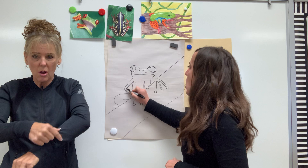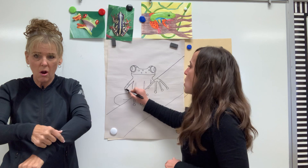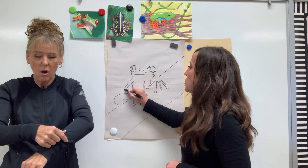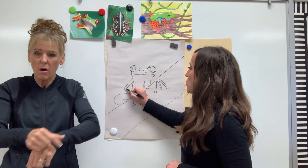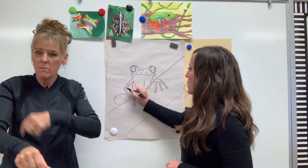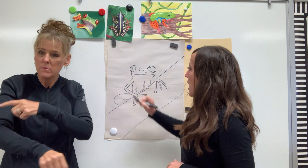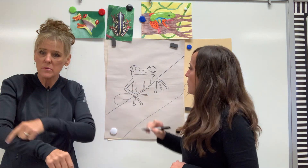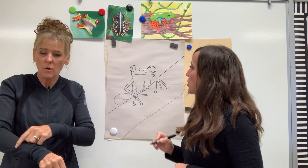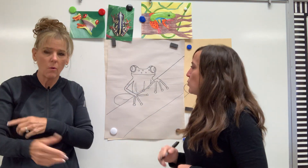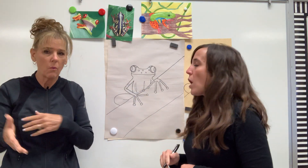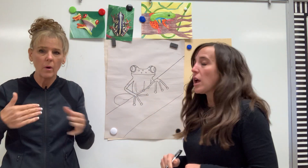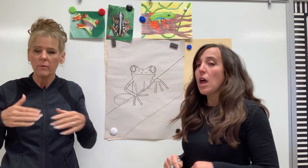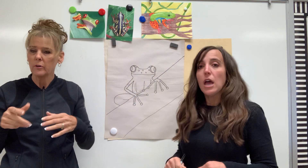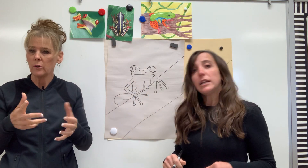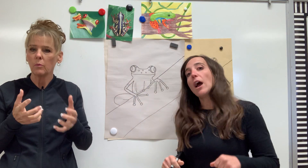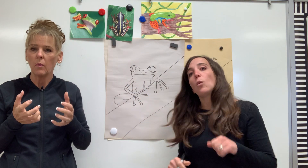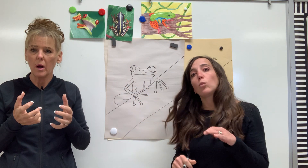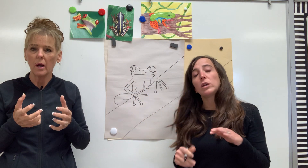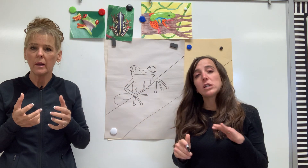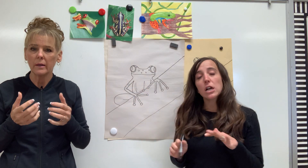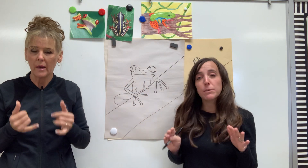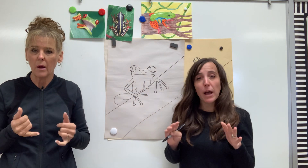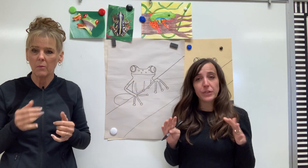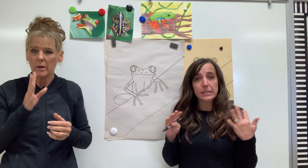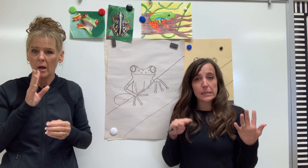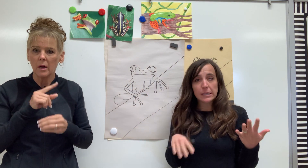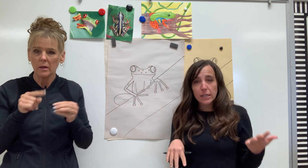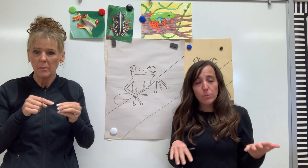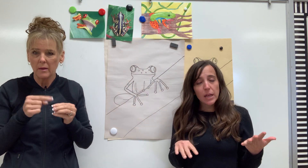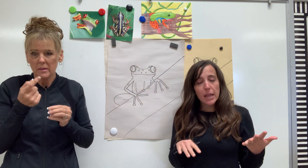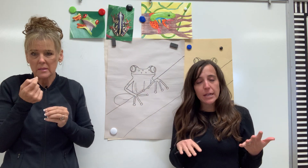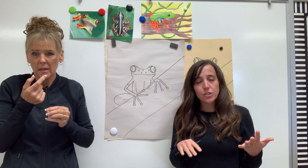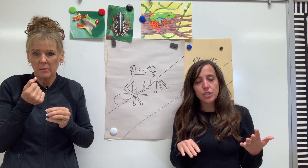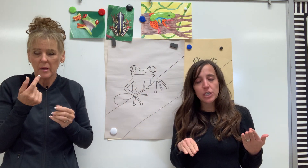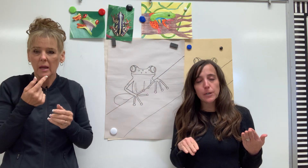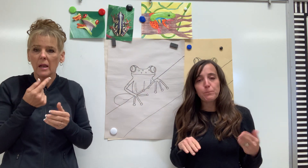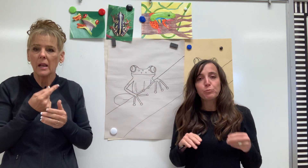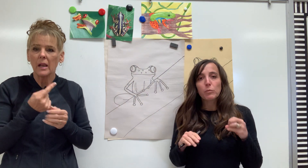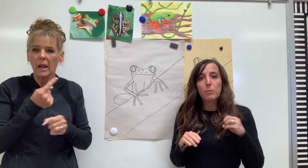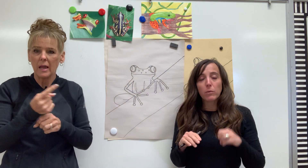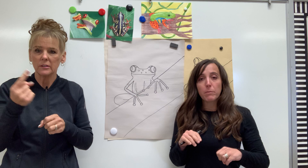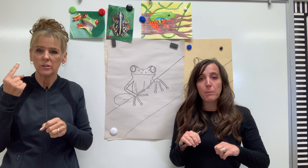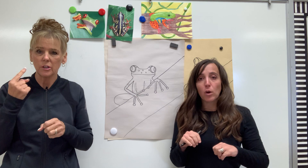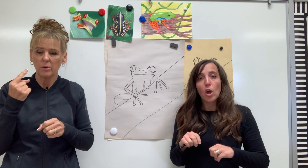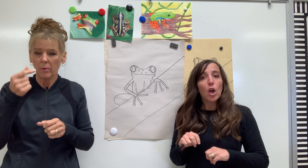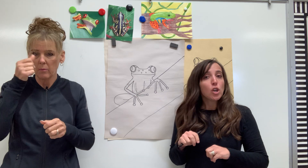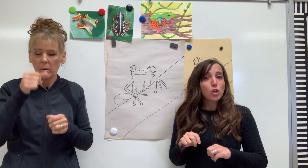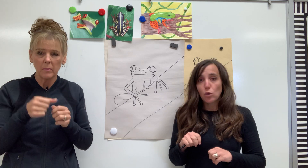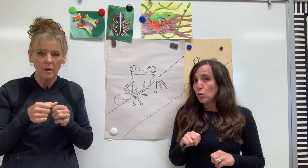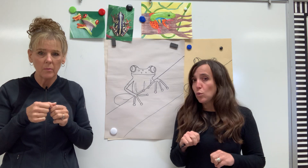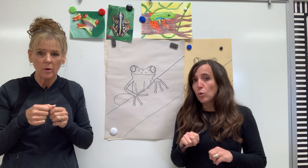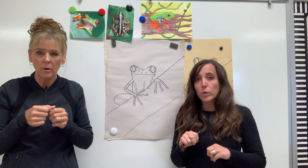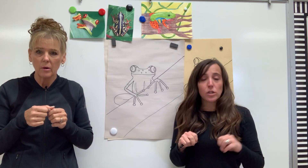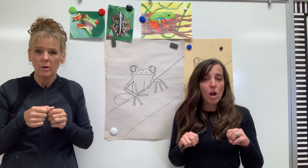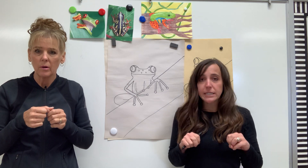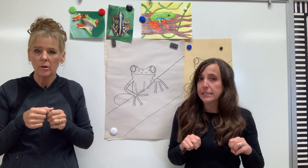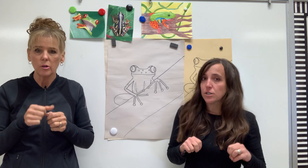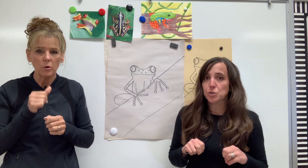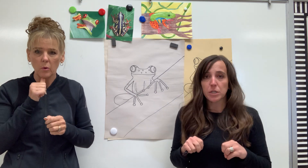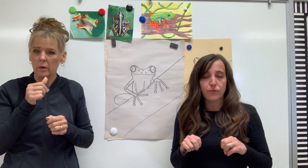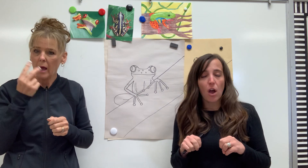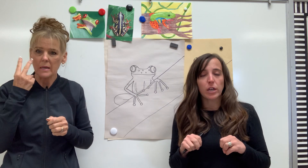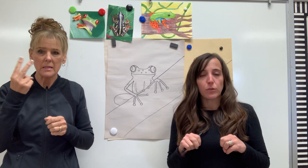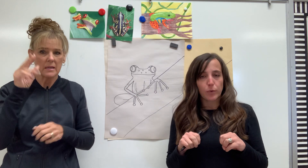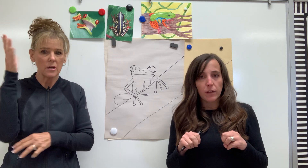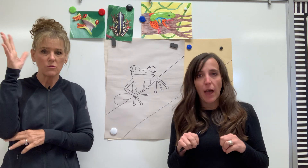his toes or whatever you want. Now, we talked about this a little bit last year, but remember, you will not see